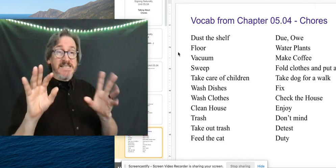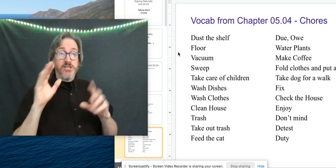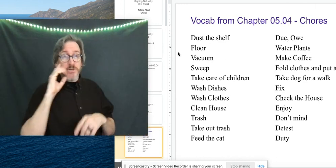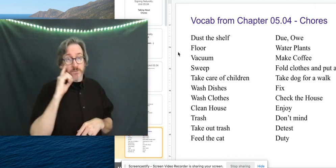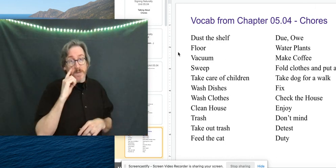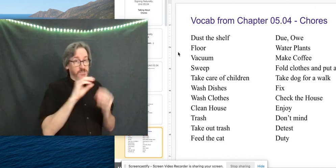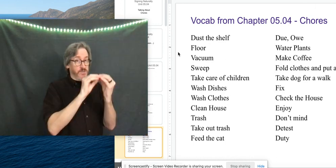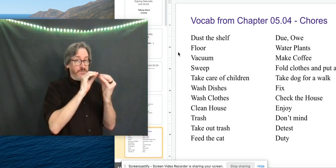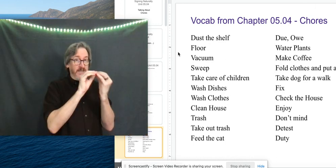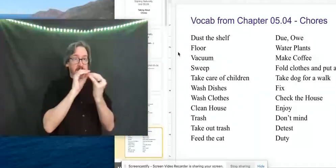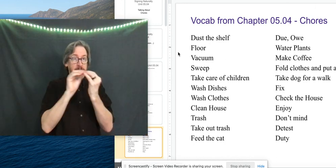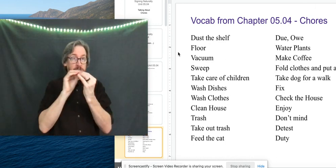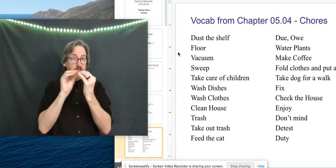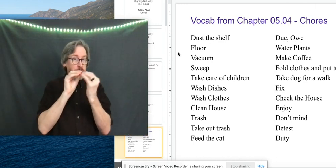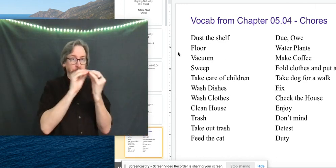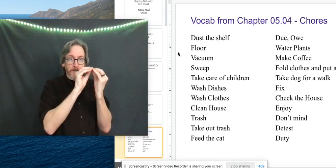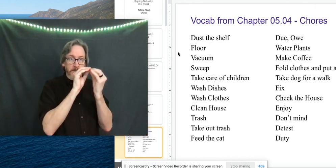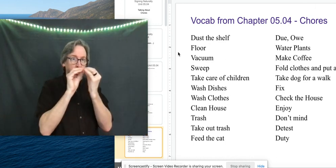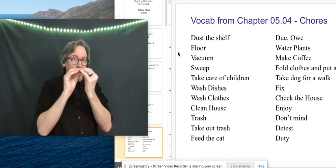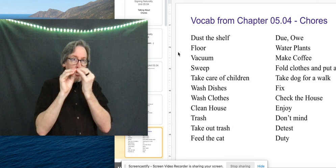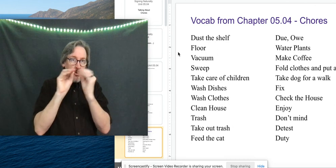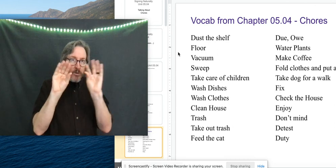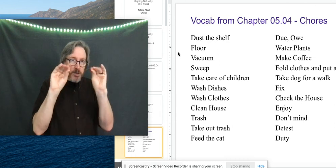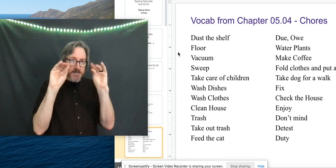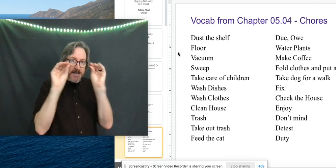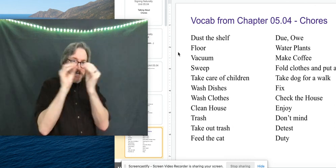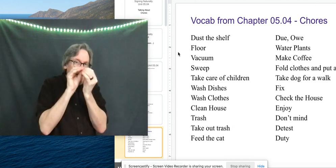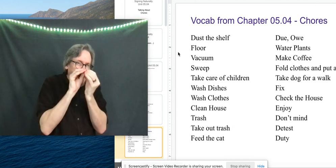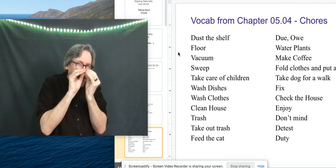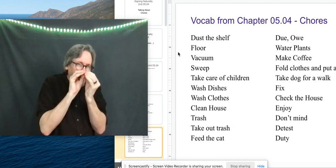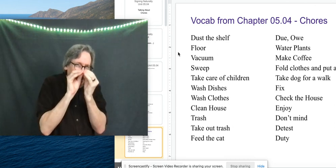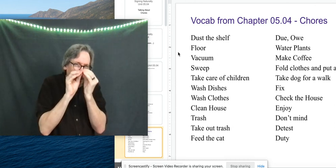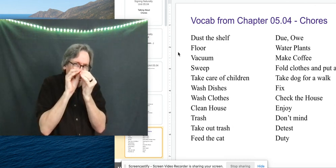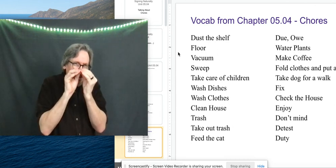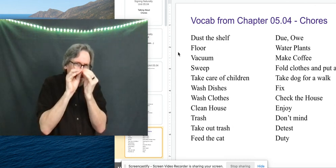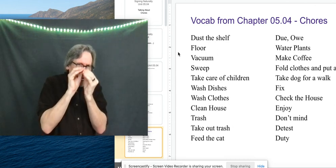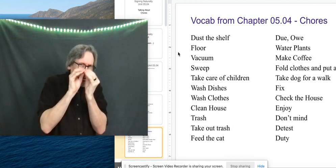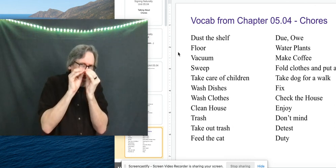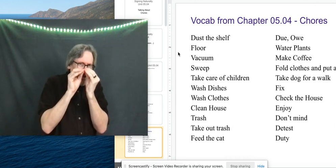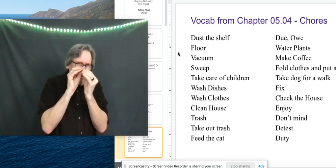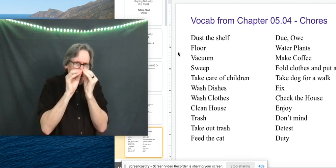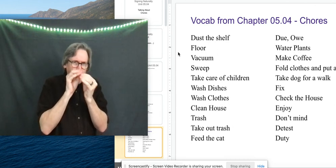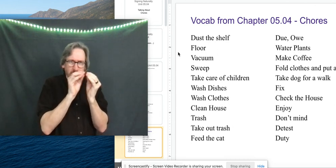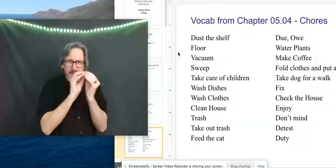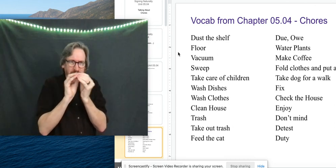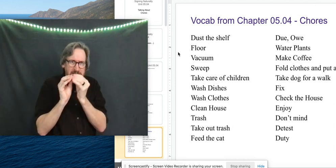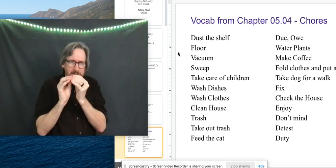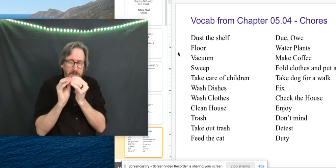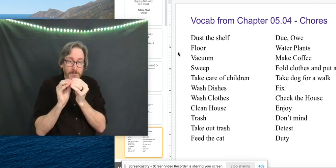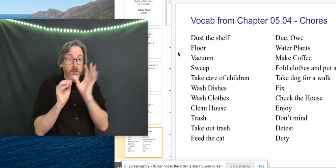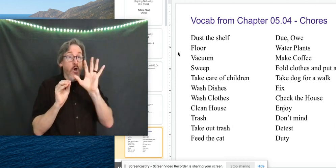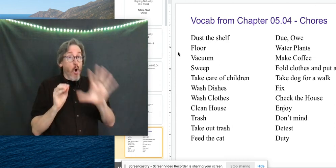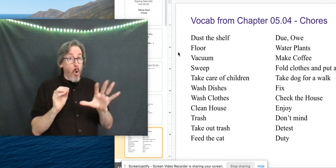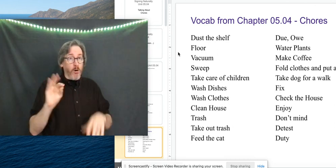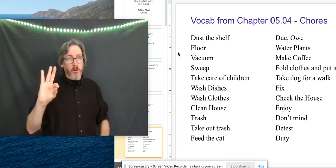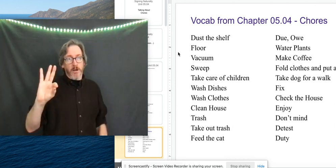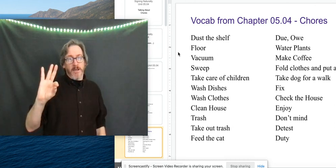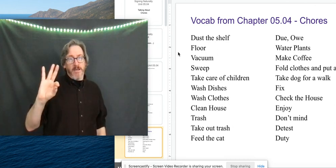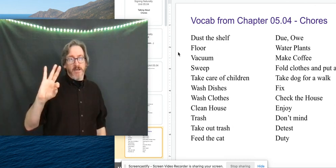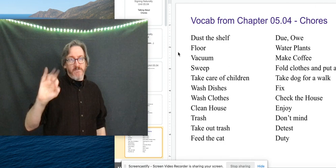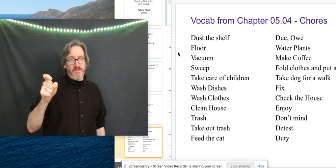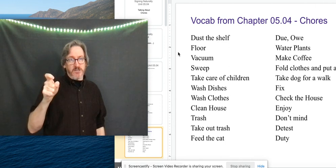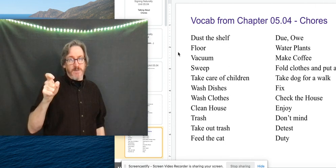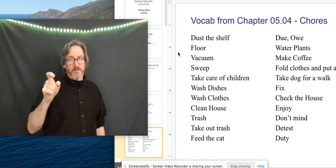Fix has two different ways. There's fix, where you take and you get in there with the tools and fix something,